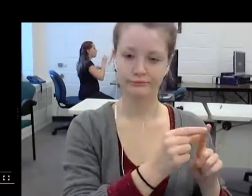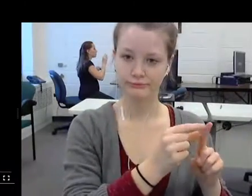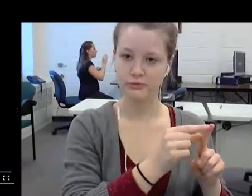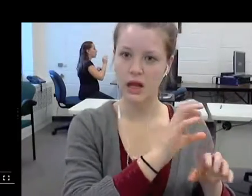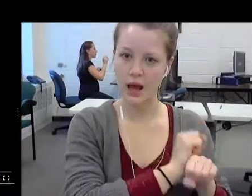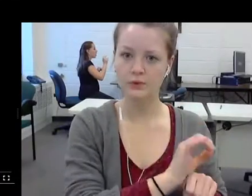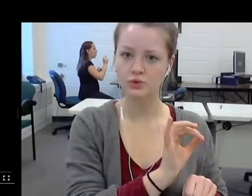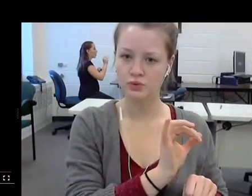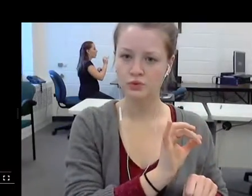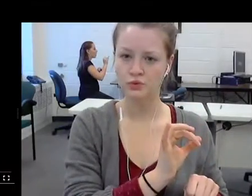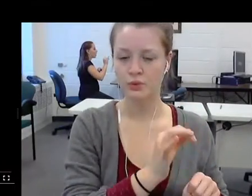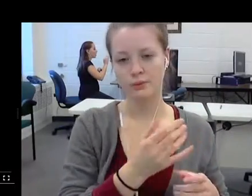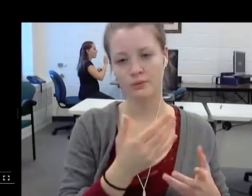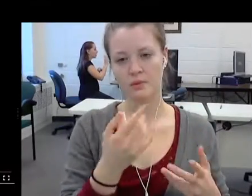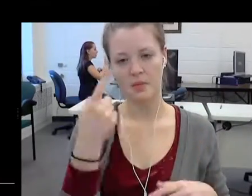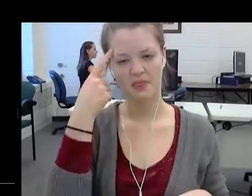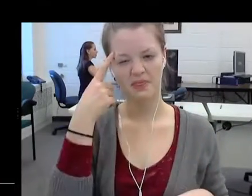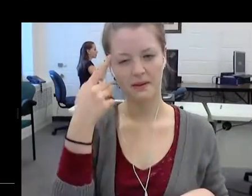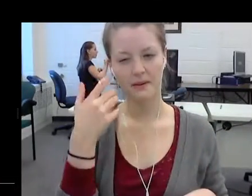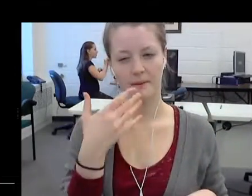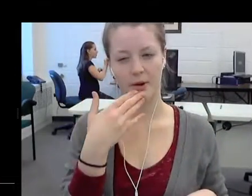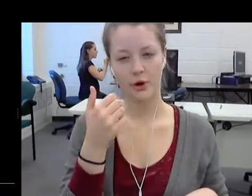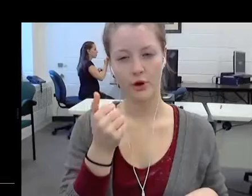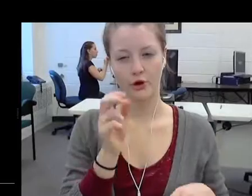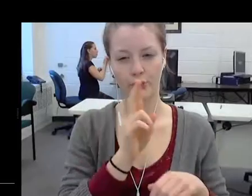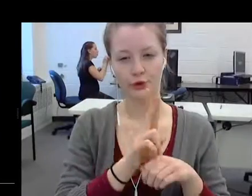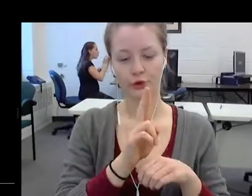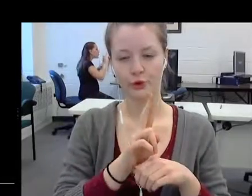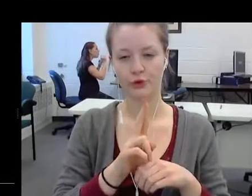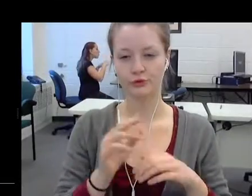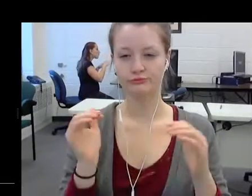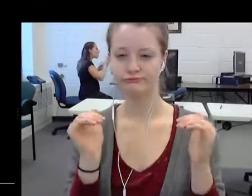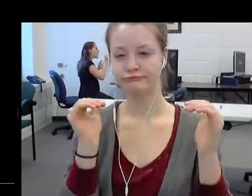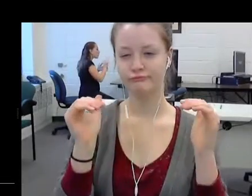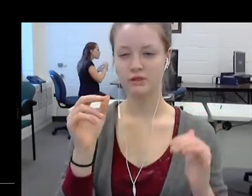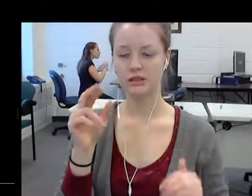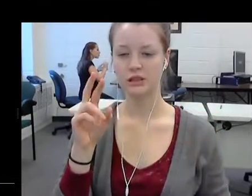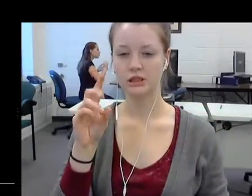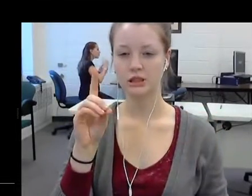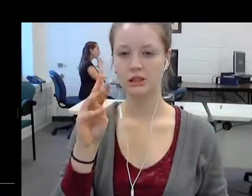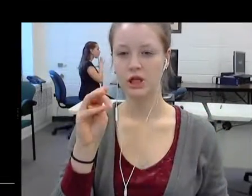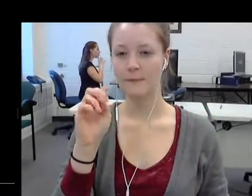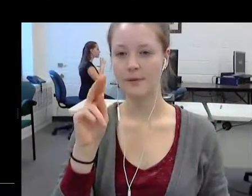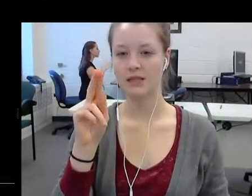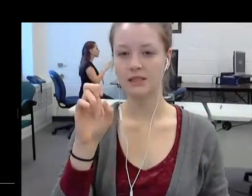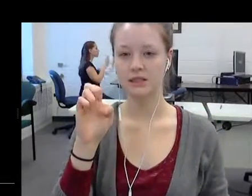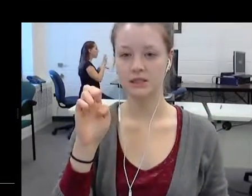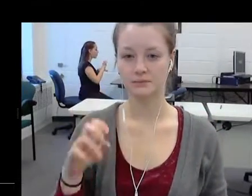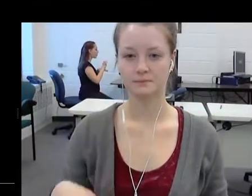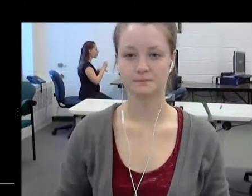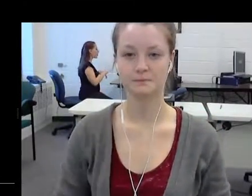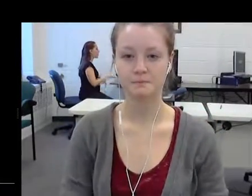we'll skip 3 spaces, and we'll write dominance.